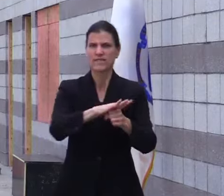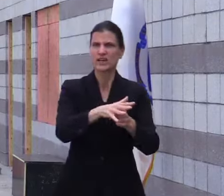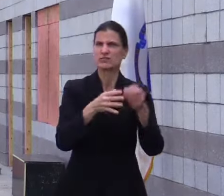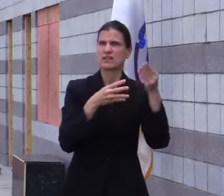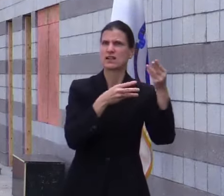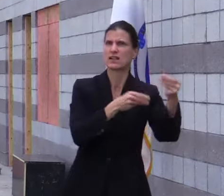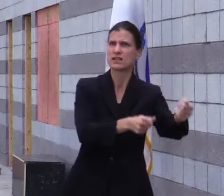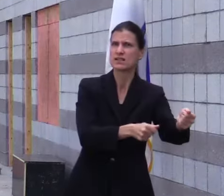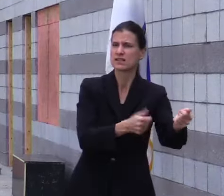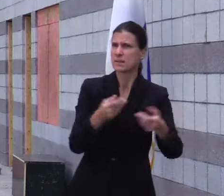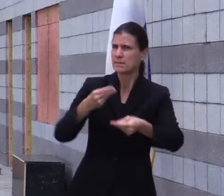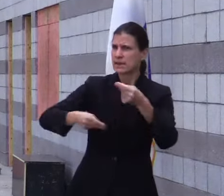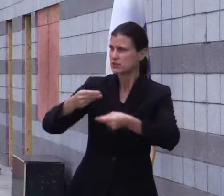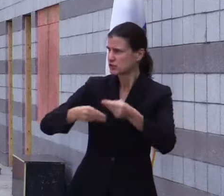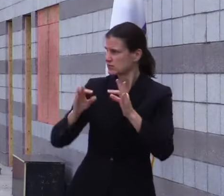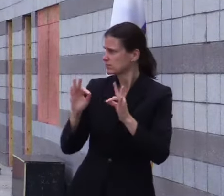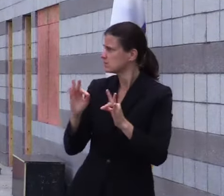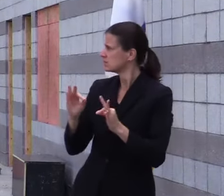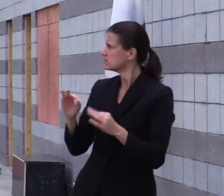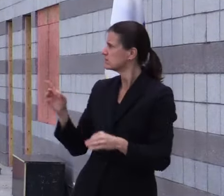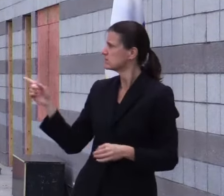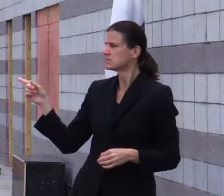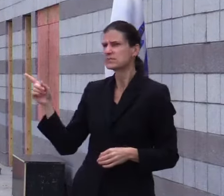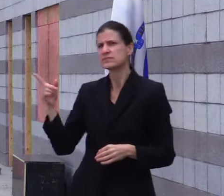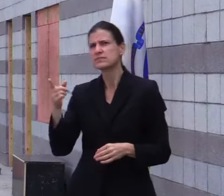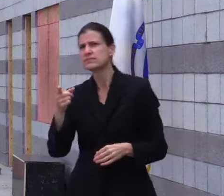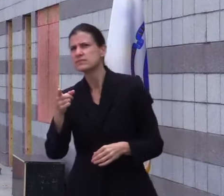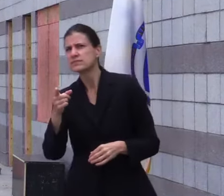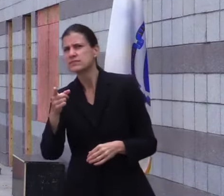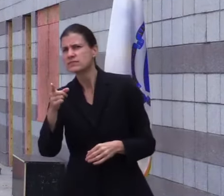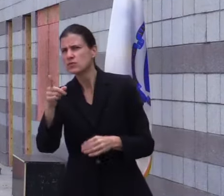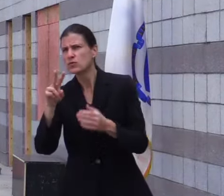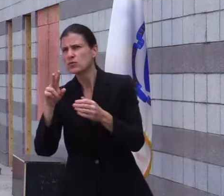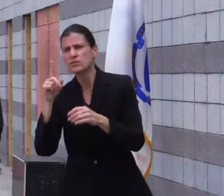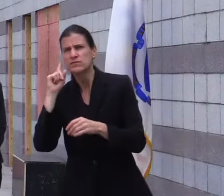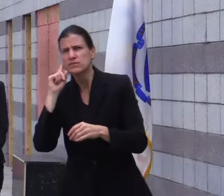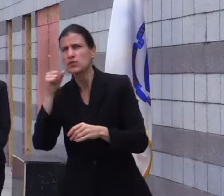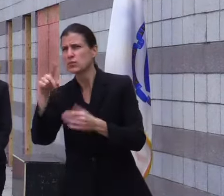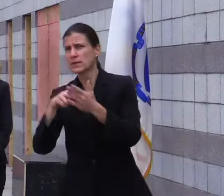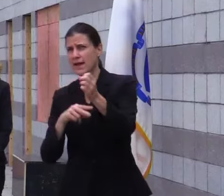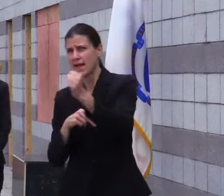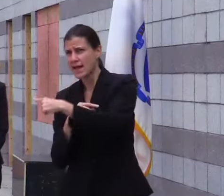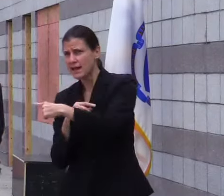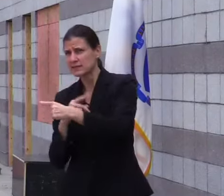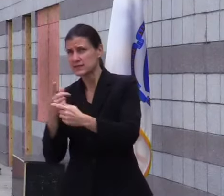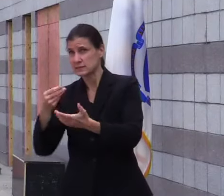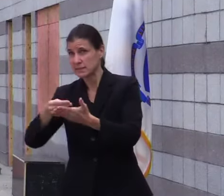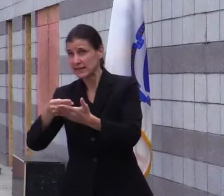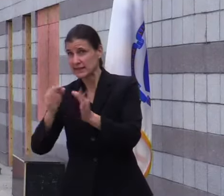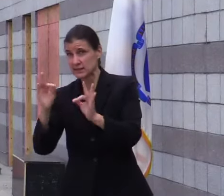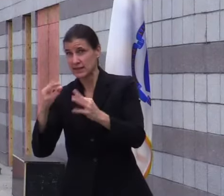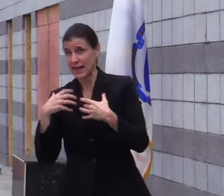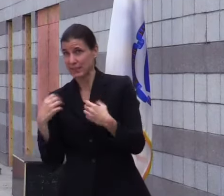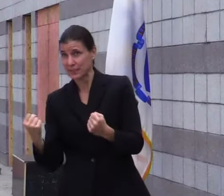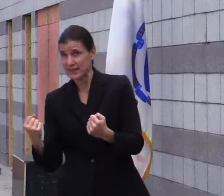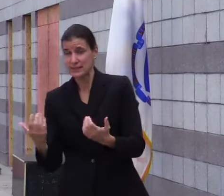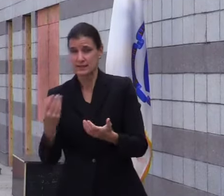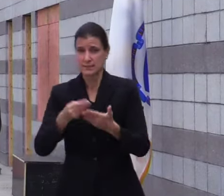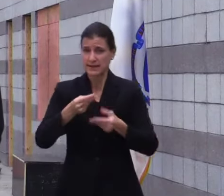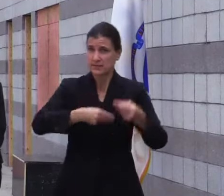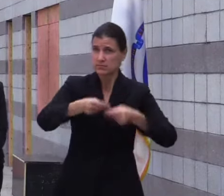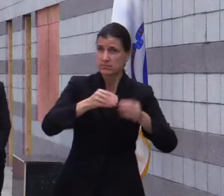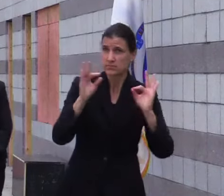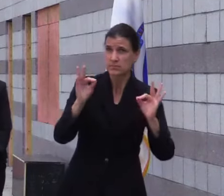sorry if I heard the question. The overall state of the T, both fiscally and operationally, given COVID,